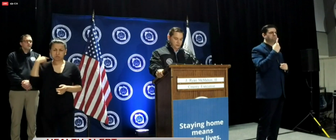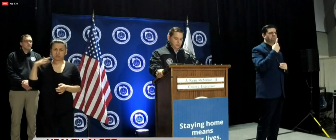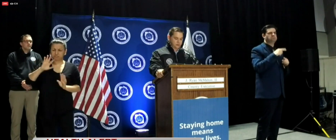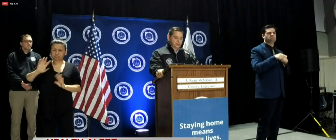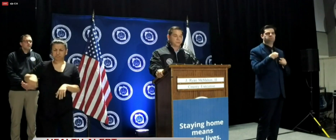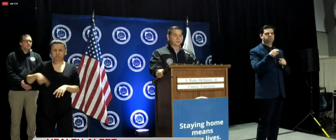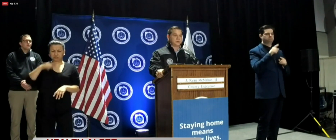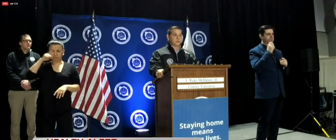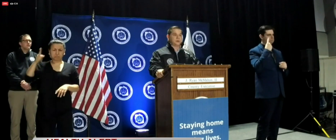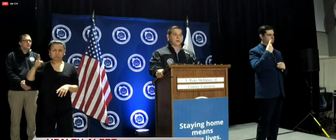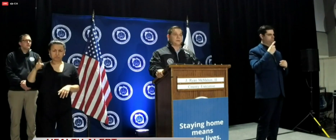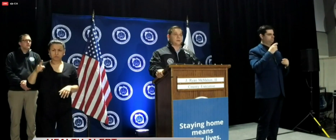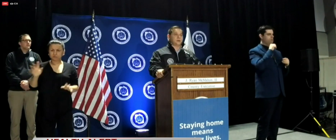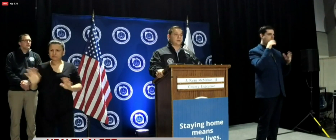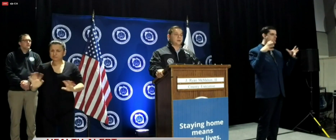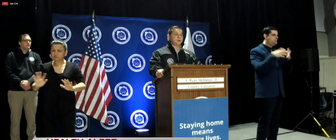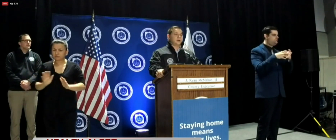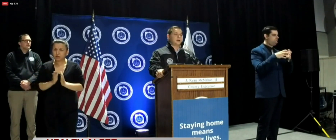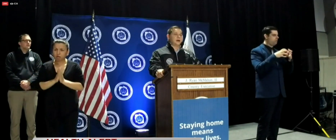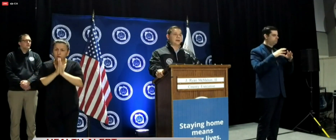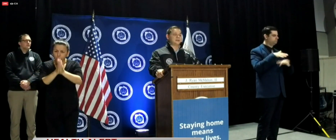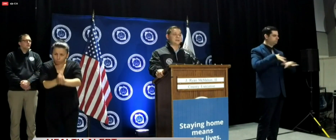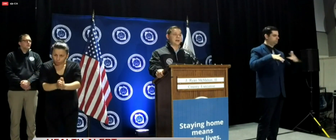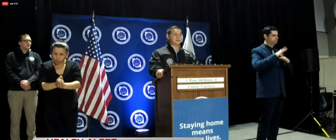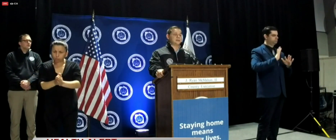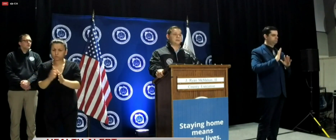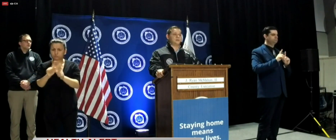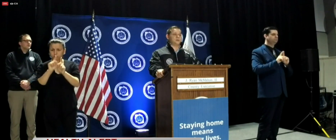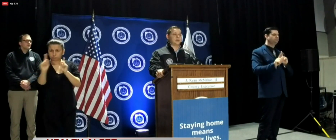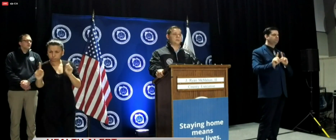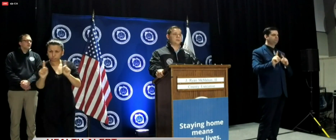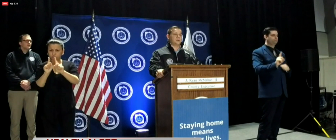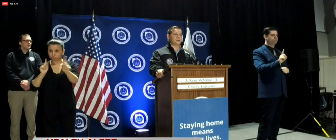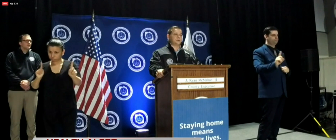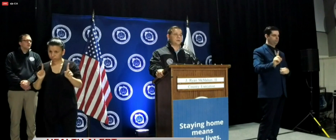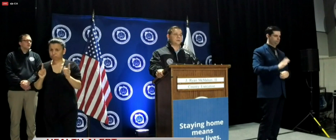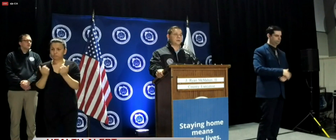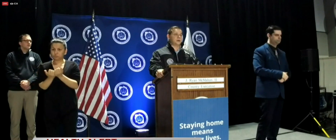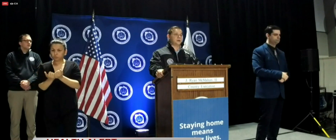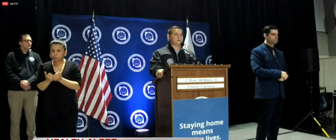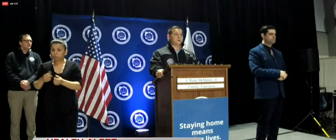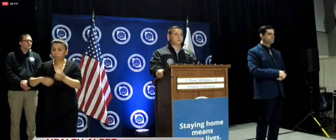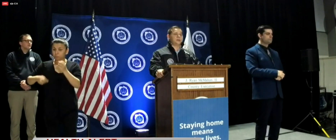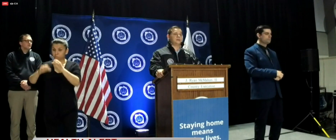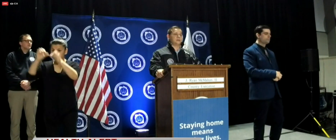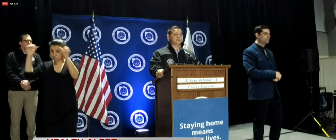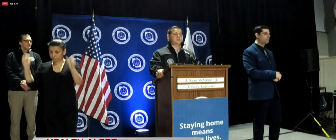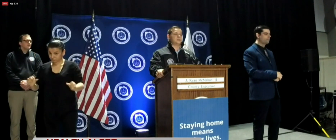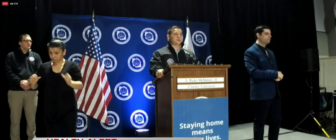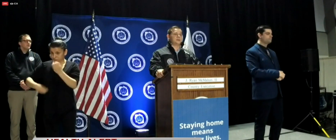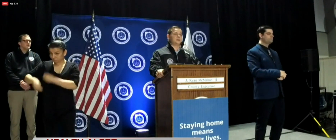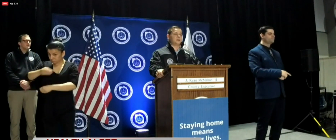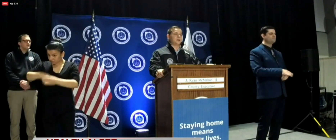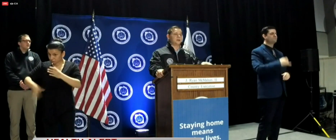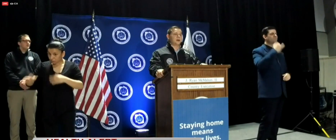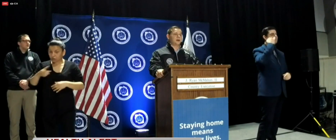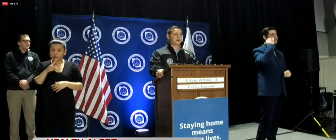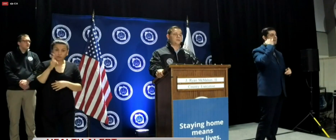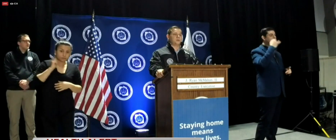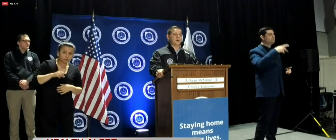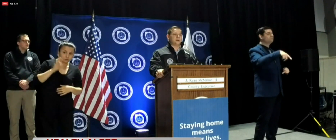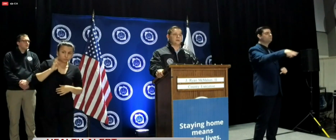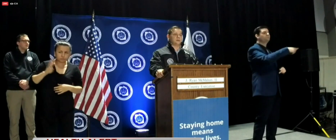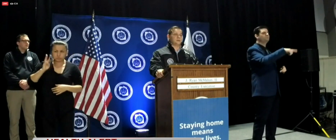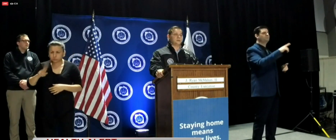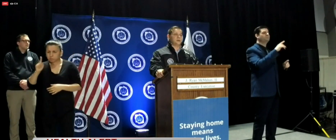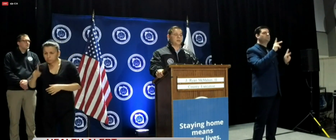is skeptical of everything, I just ask, even if you're skeptical and you think you don't believe that this is a big deal, if